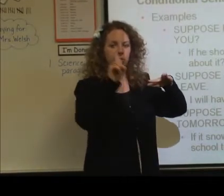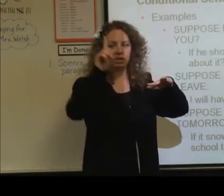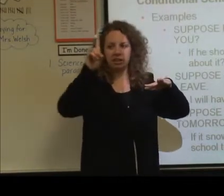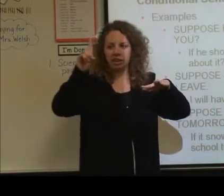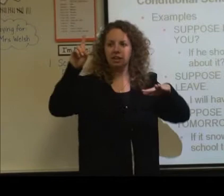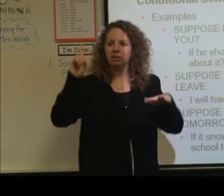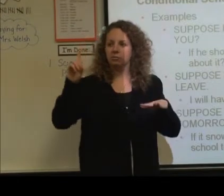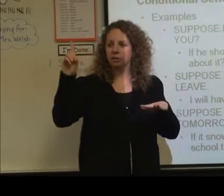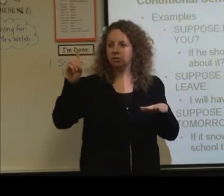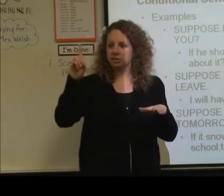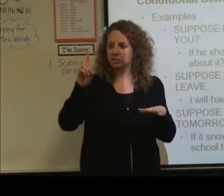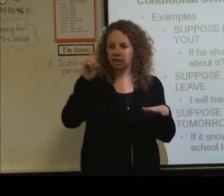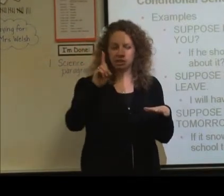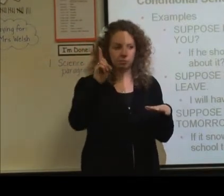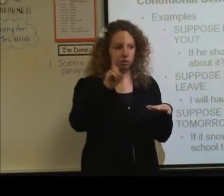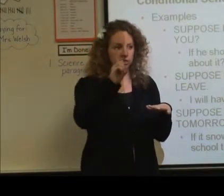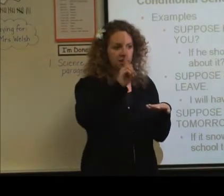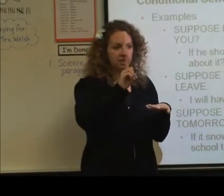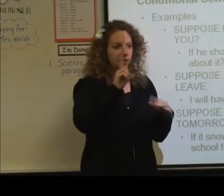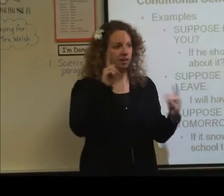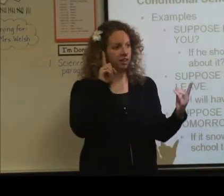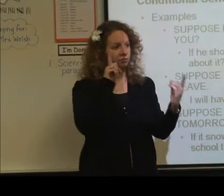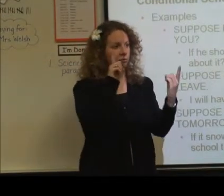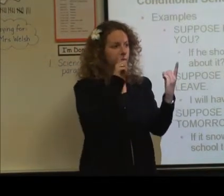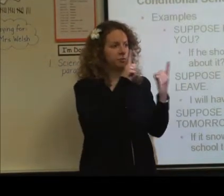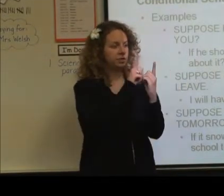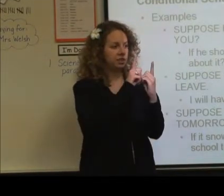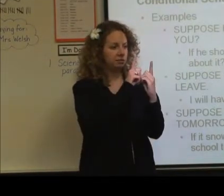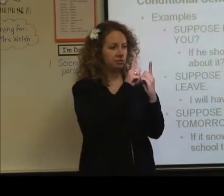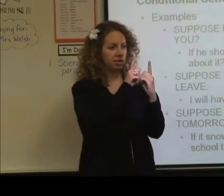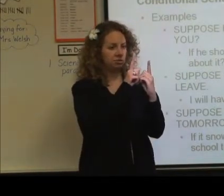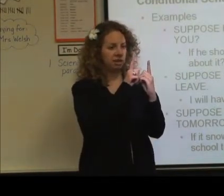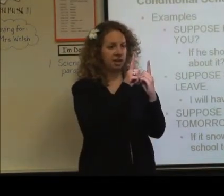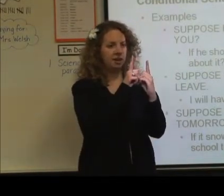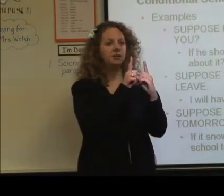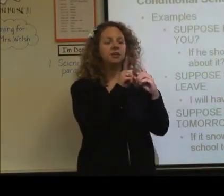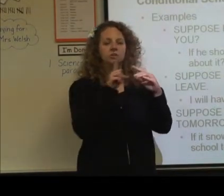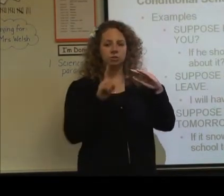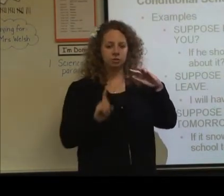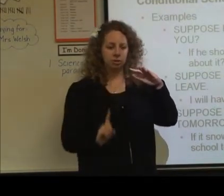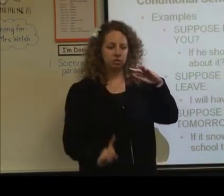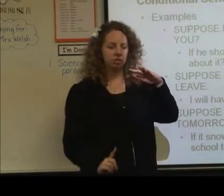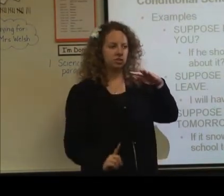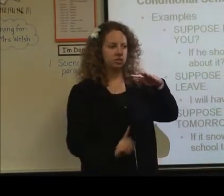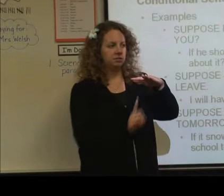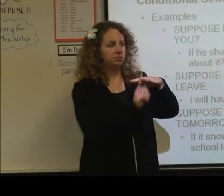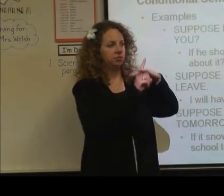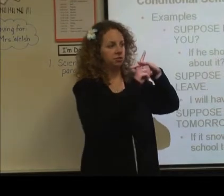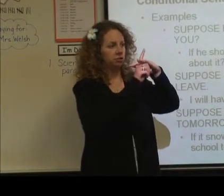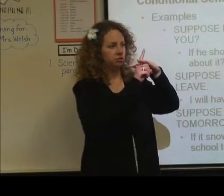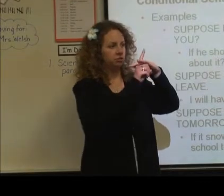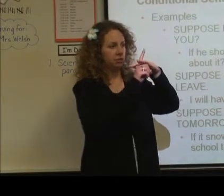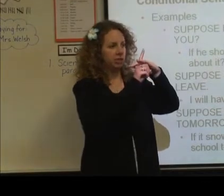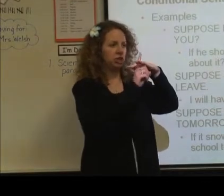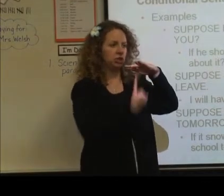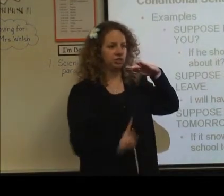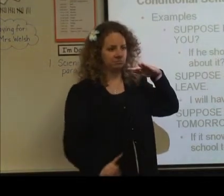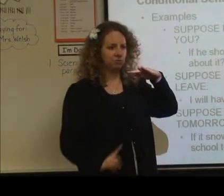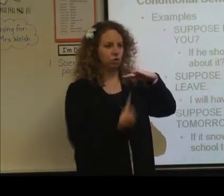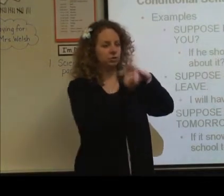putting we use this as a person classifier, remember we did meet you like that? So the person just appears, shows